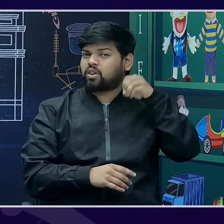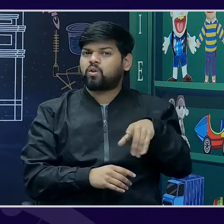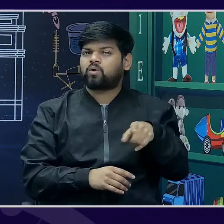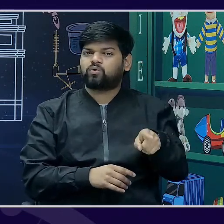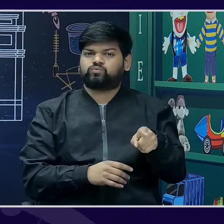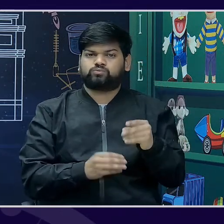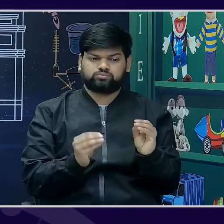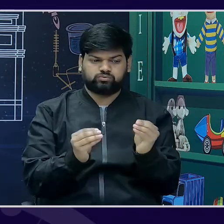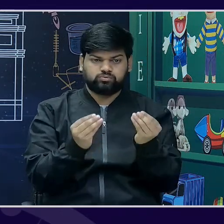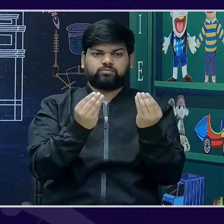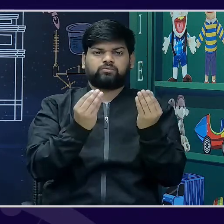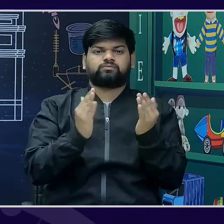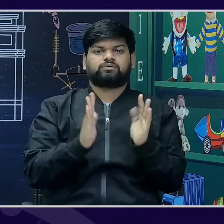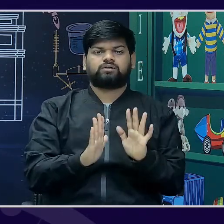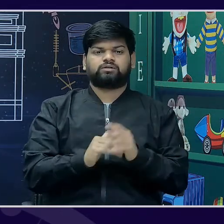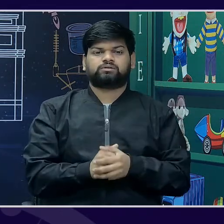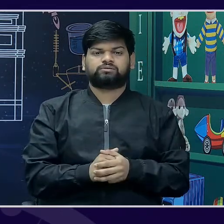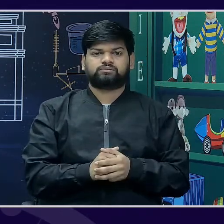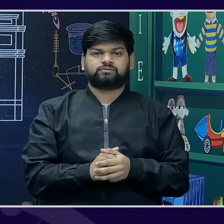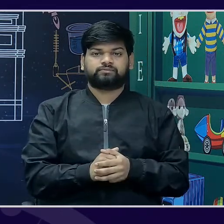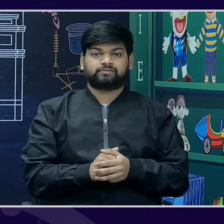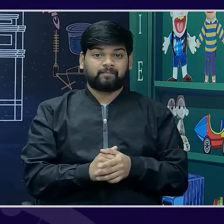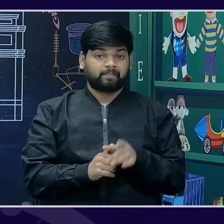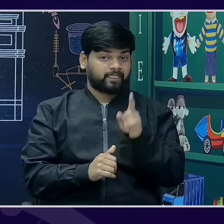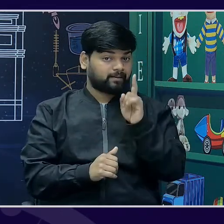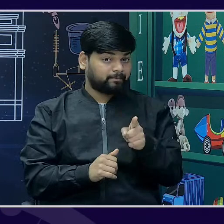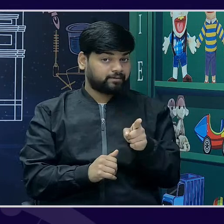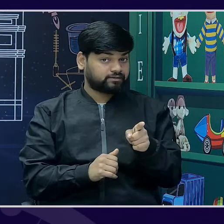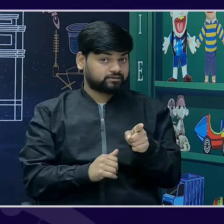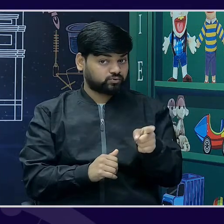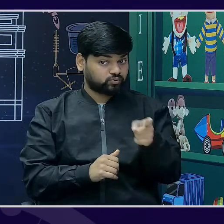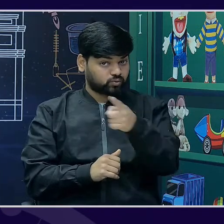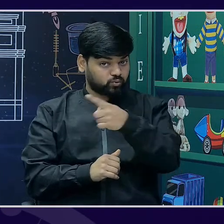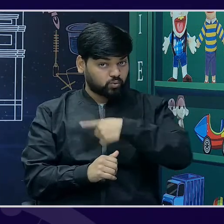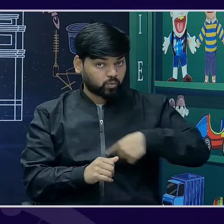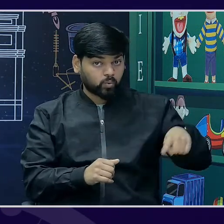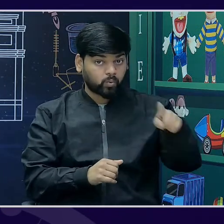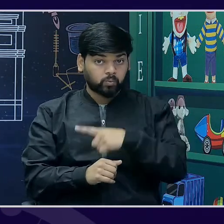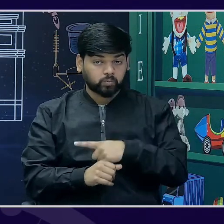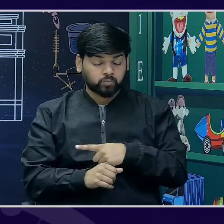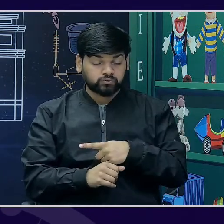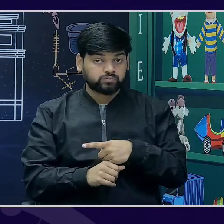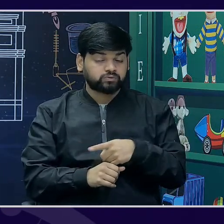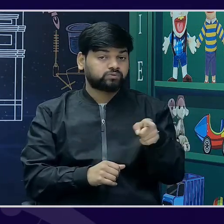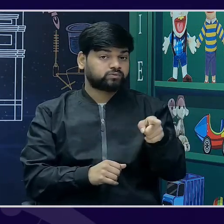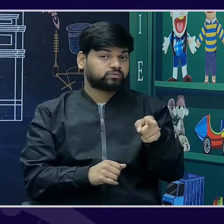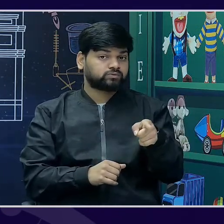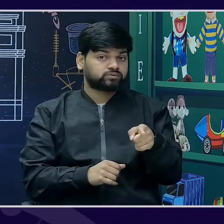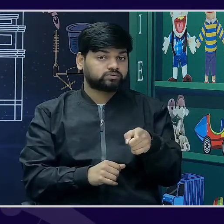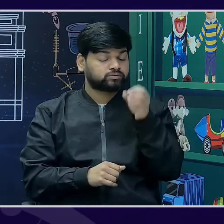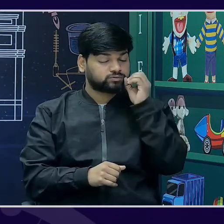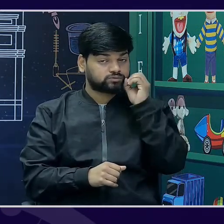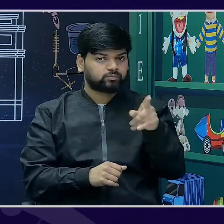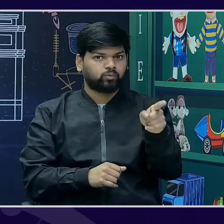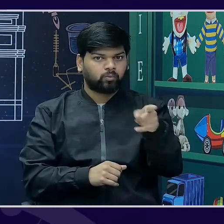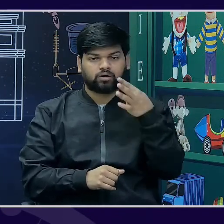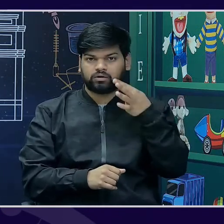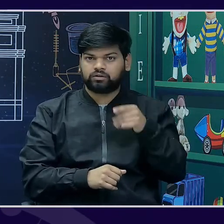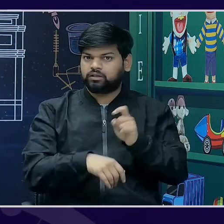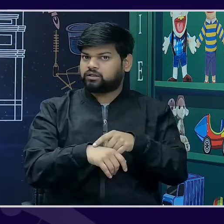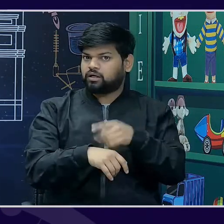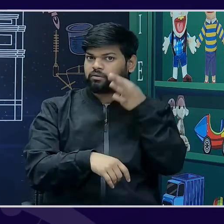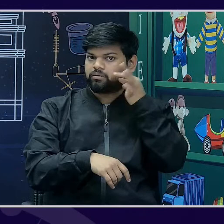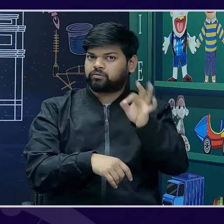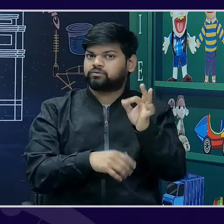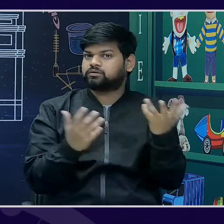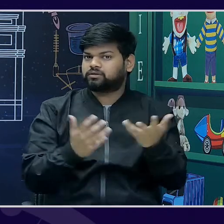don't lose upon the critical period, which is supposed to be 0 to 2 years, where the brain synapses are developing